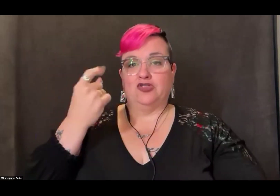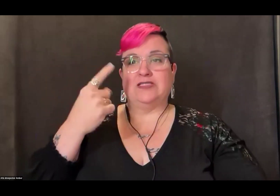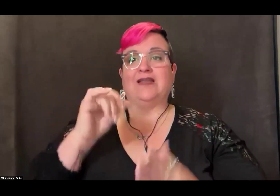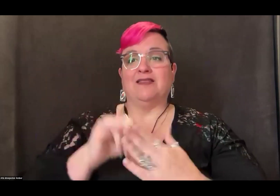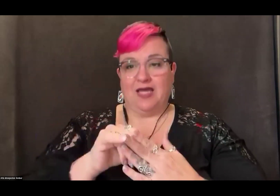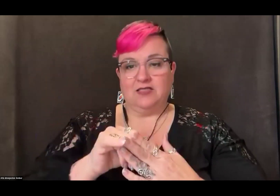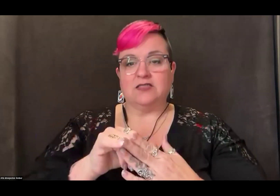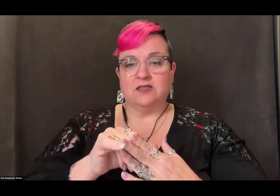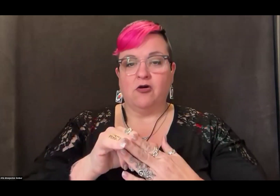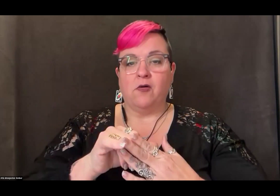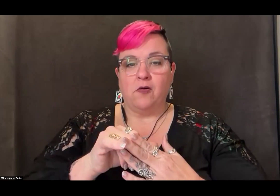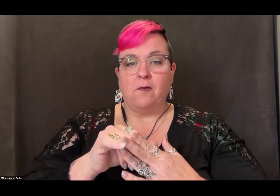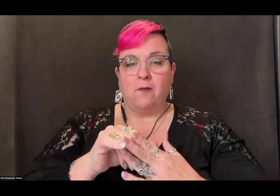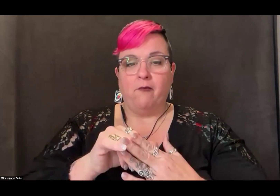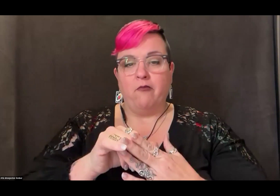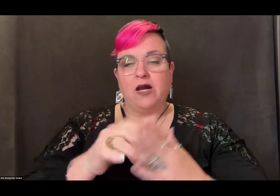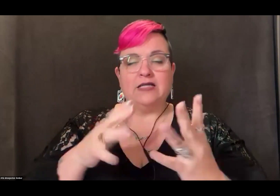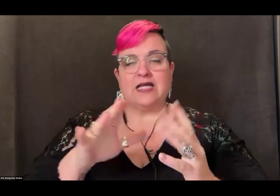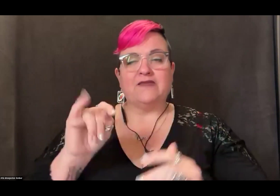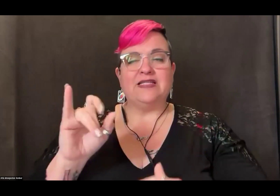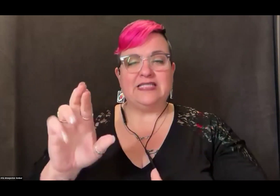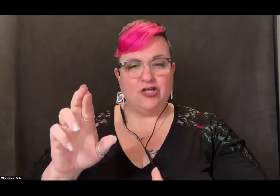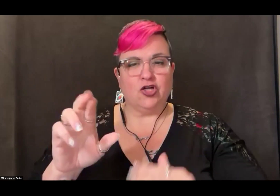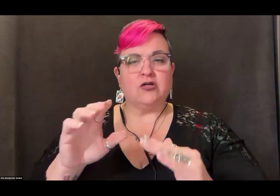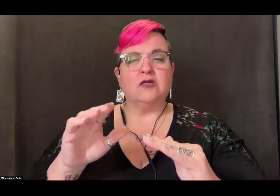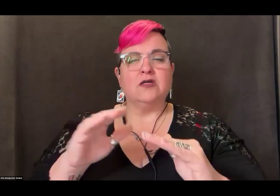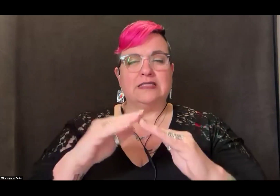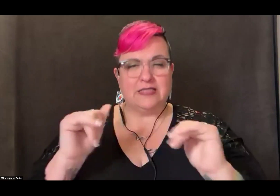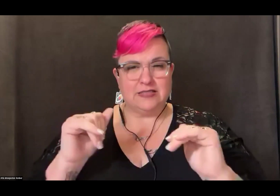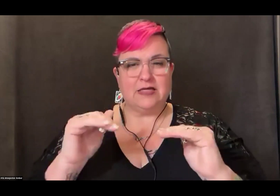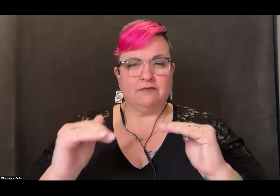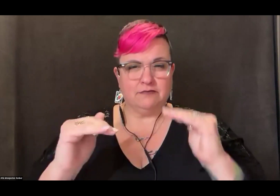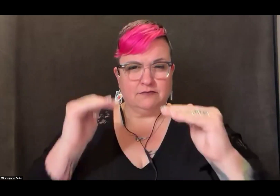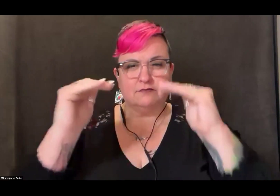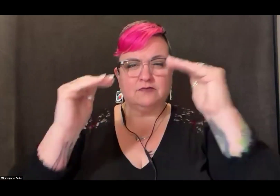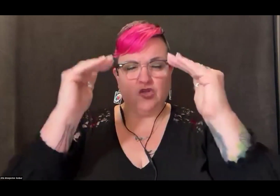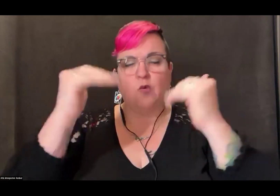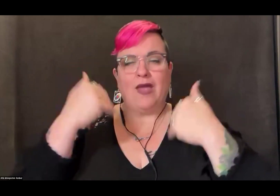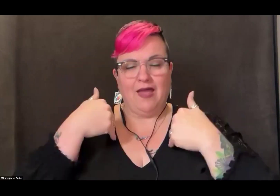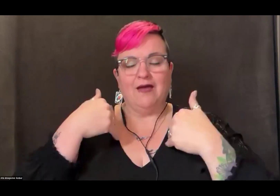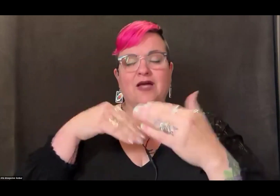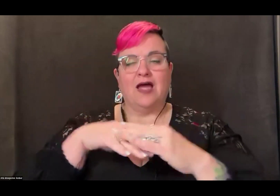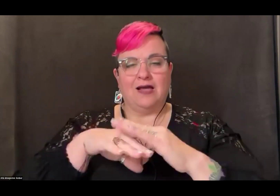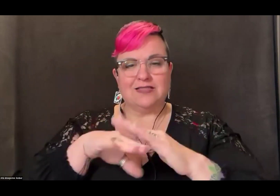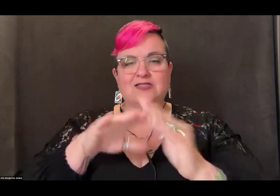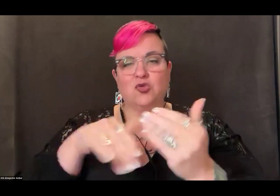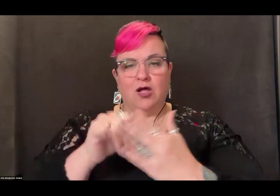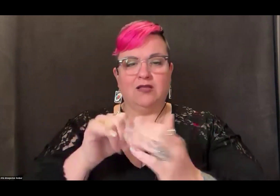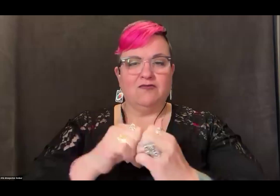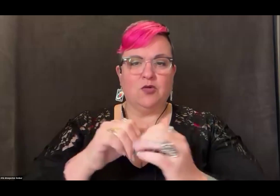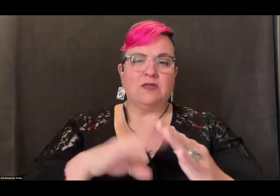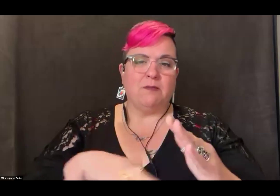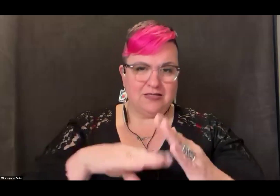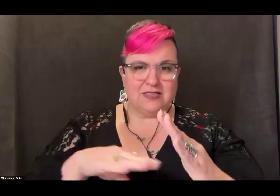is there. It's a kind of a tiered system. You have access to basic features and functionality with free